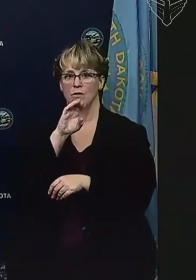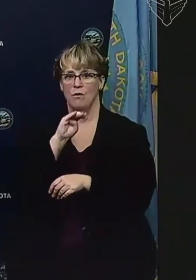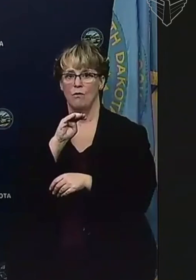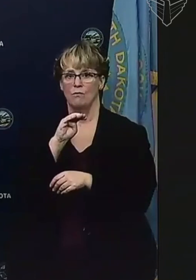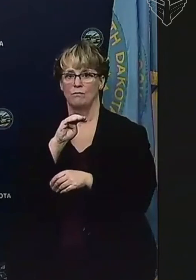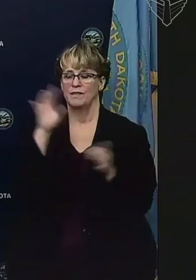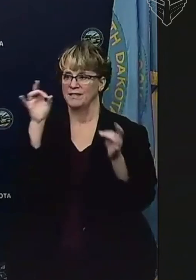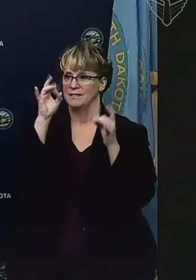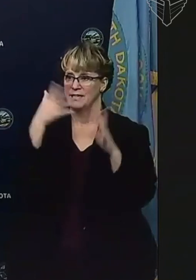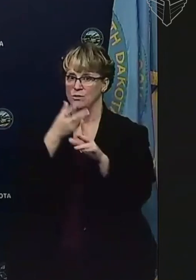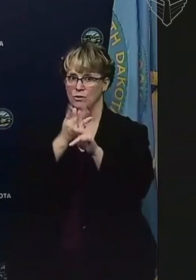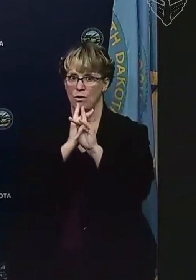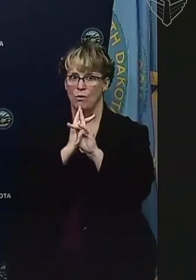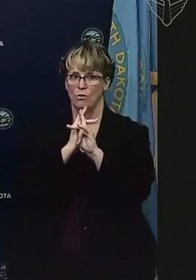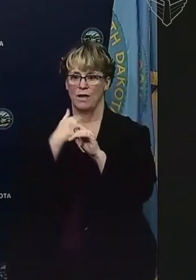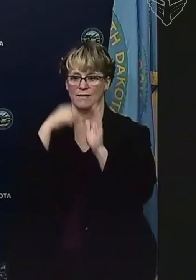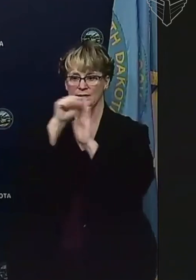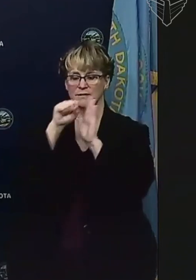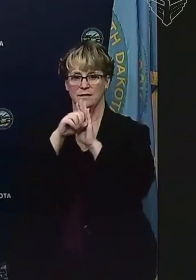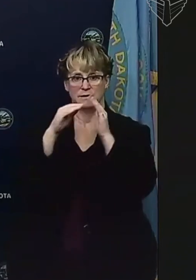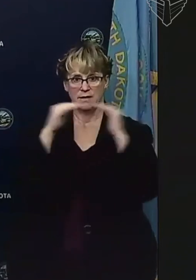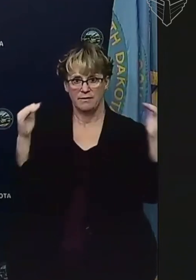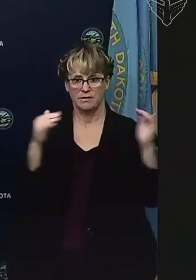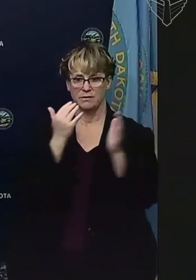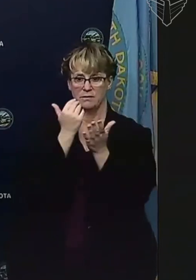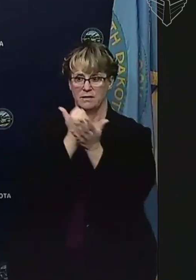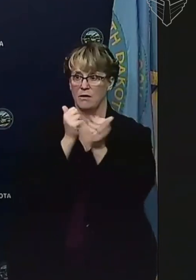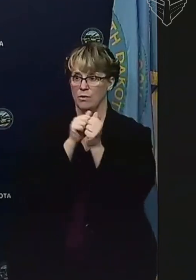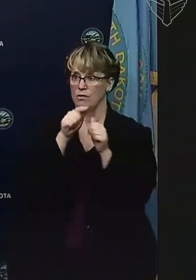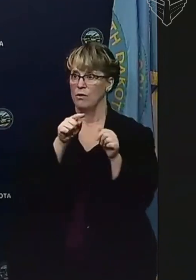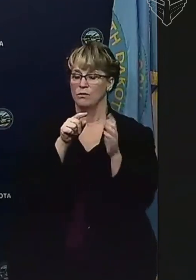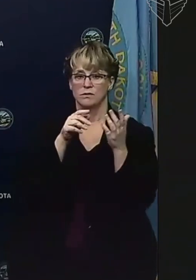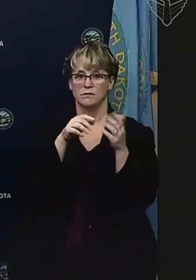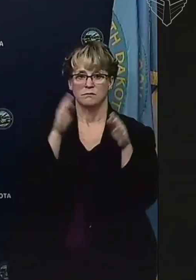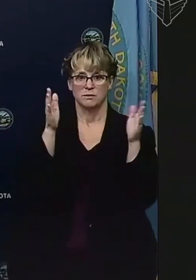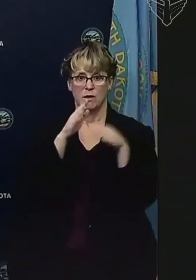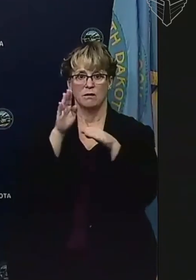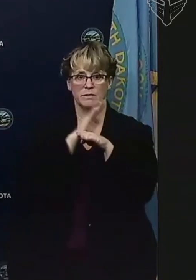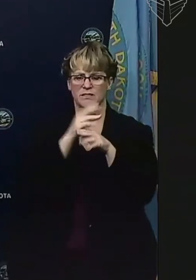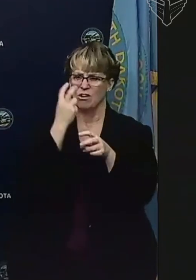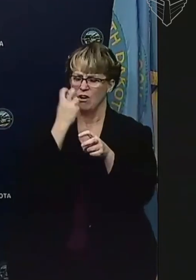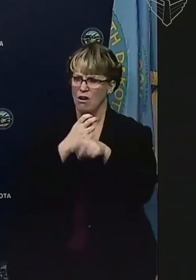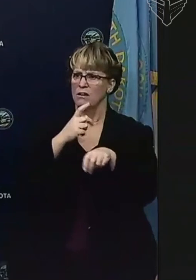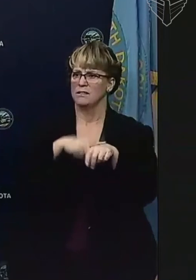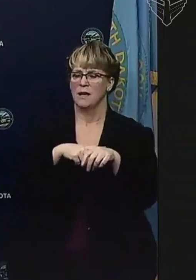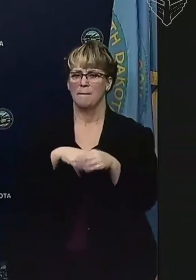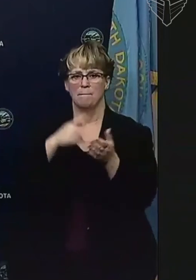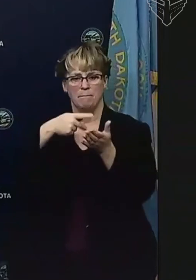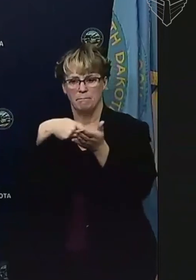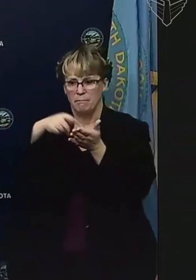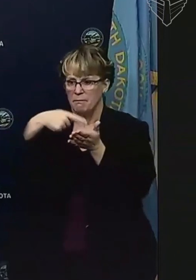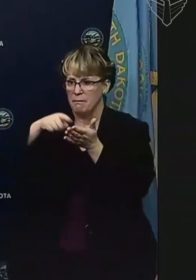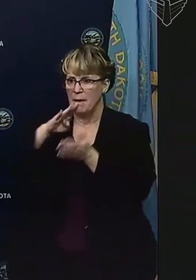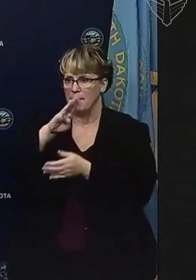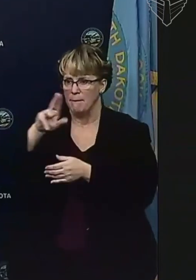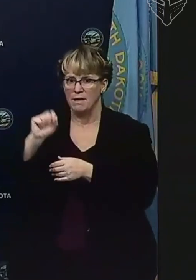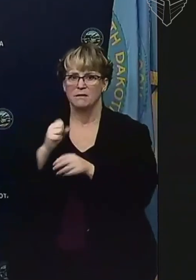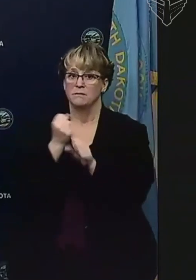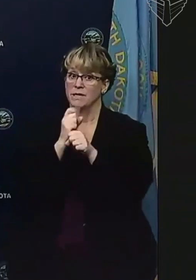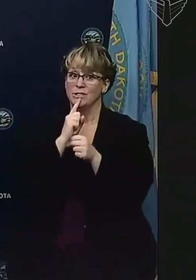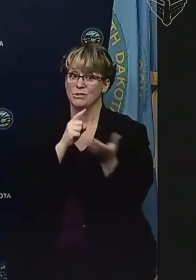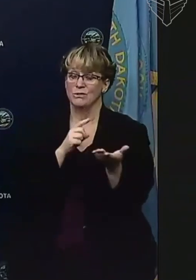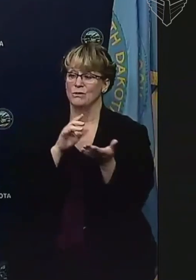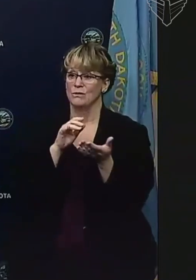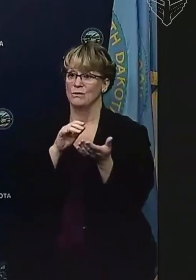loan program that we've stood up at the state level to help some of those small businesses get through this difficult time and pay their light bill and make sure that they